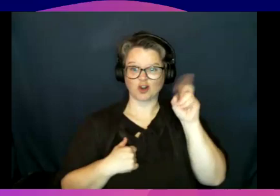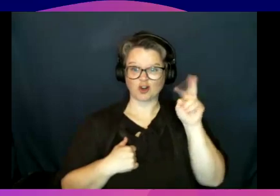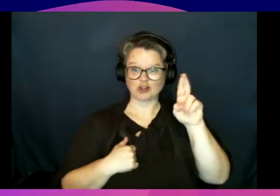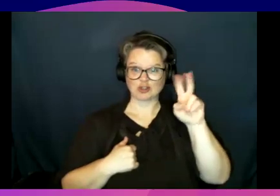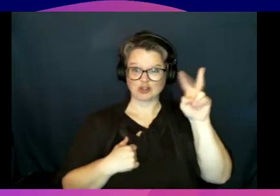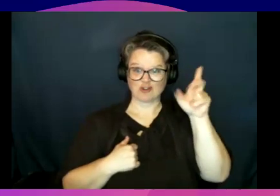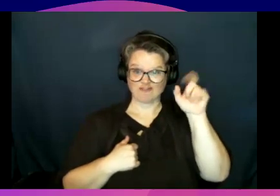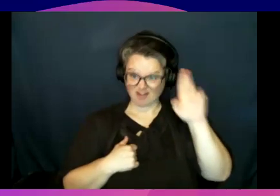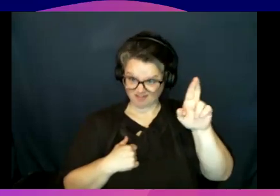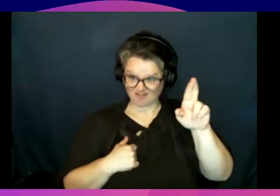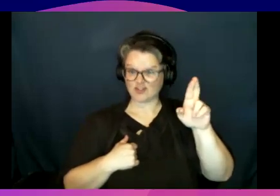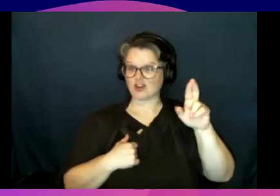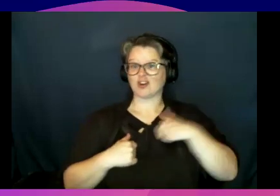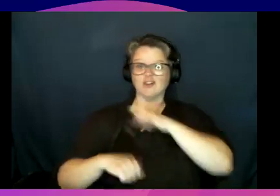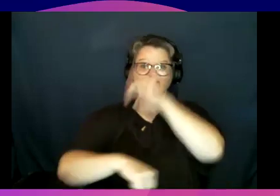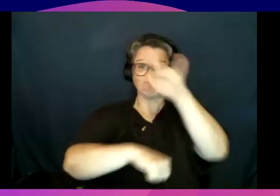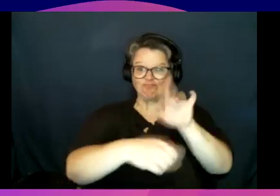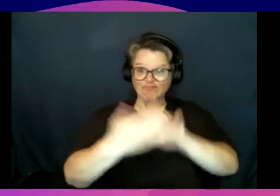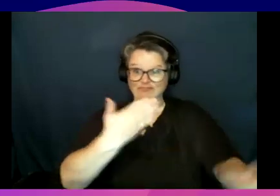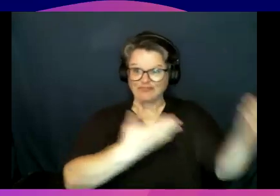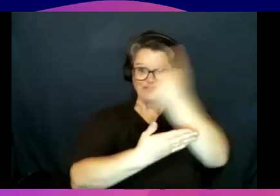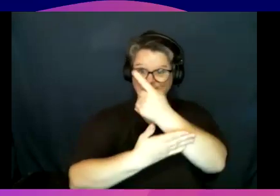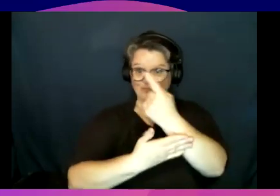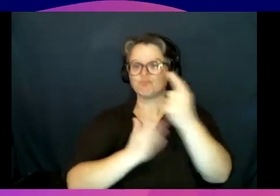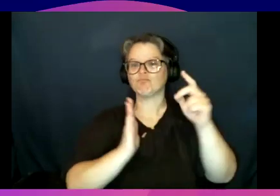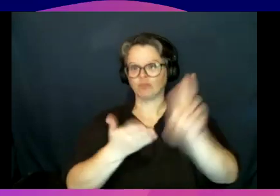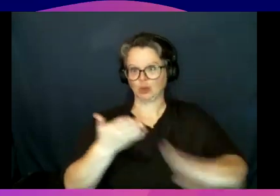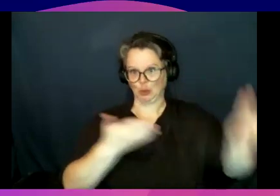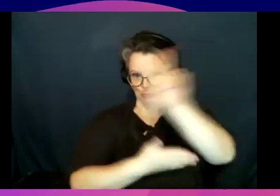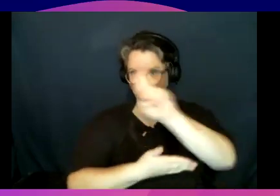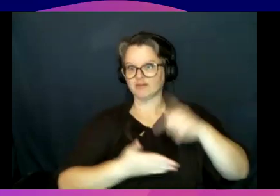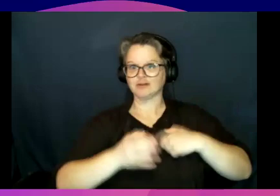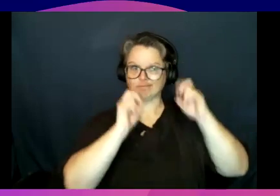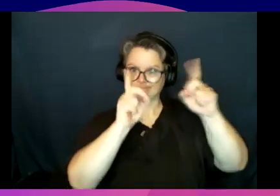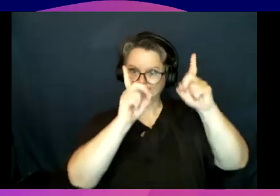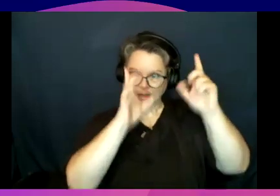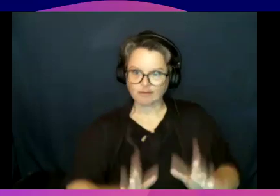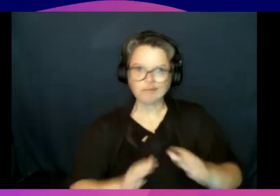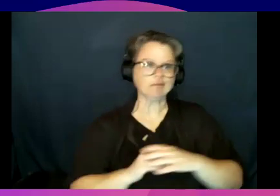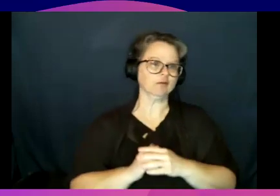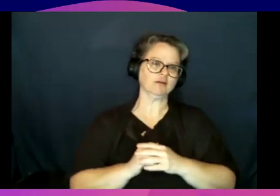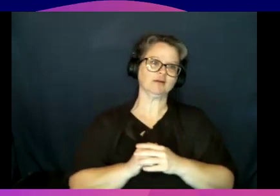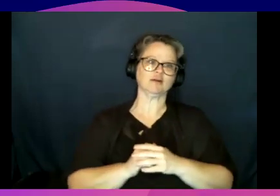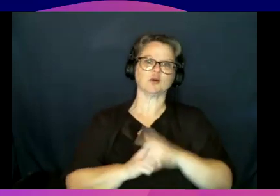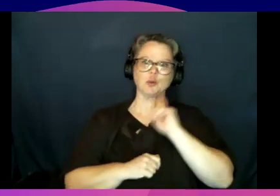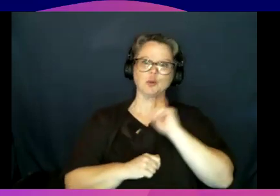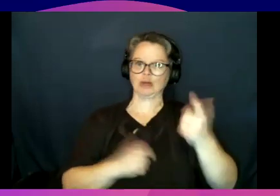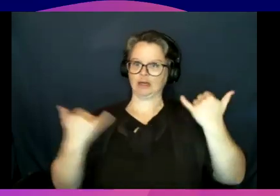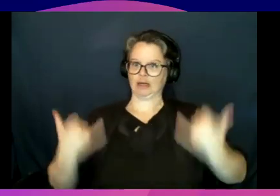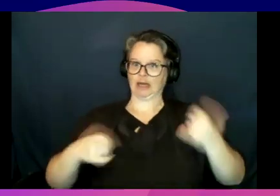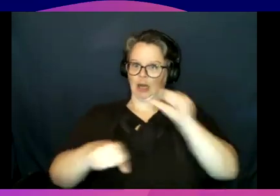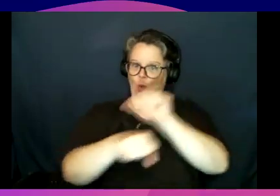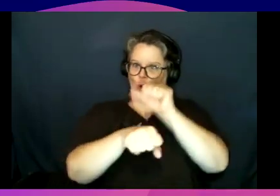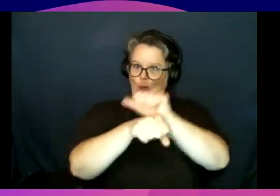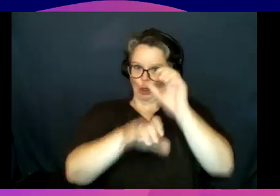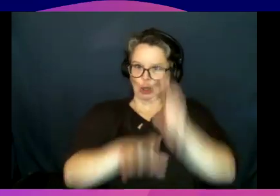educator, activist, board member, and organizer for almost 2 decades. And during that time, I've